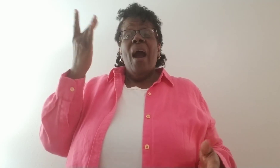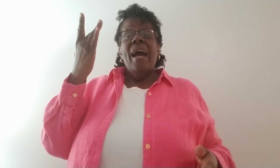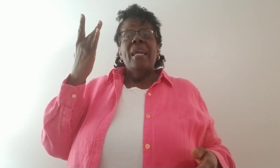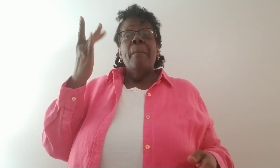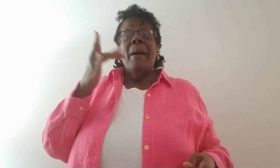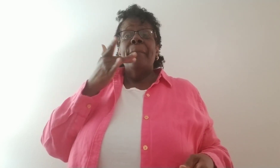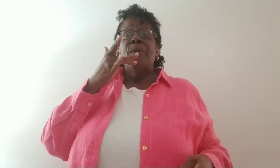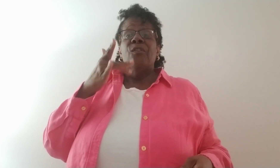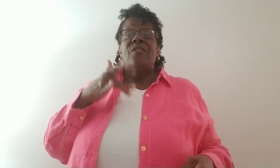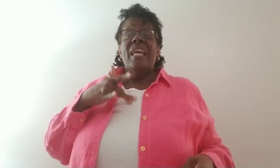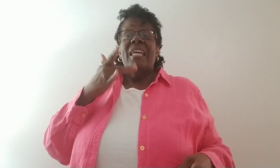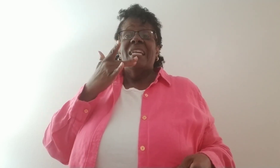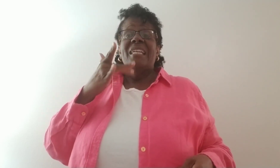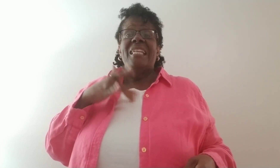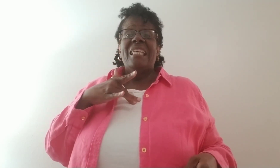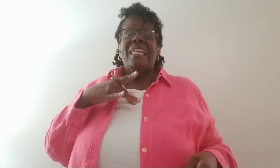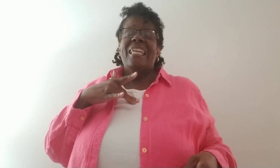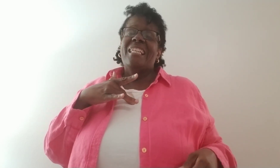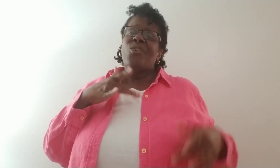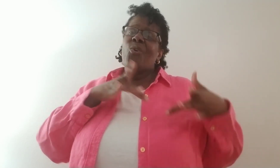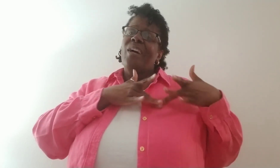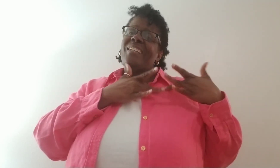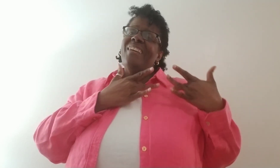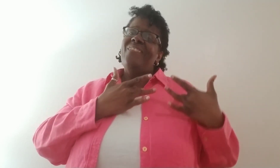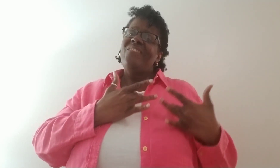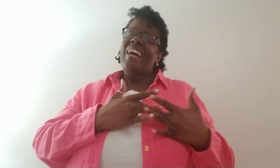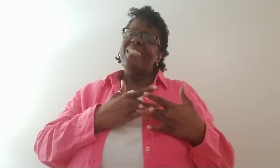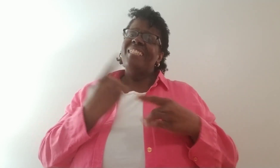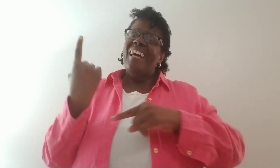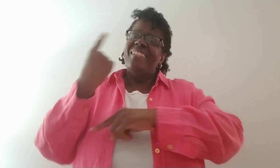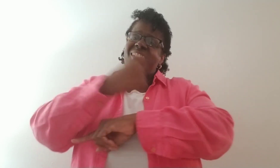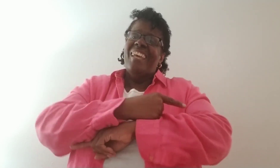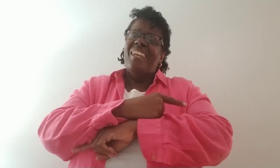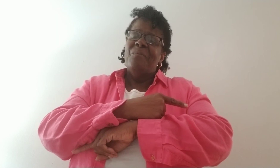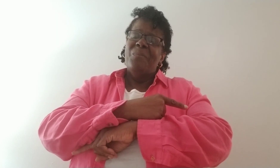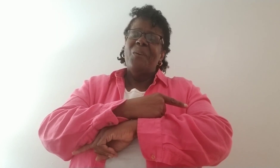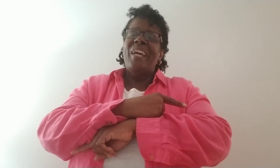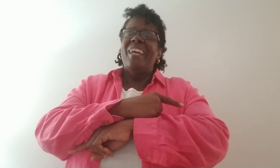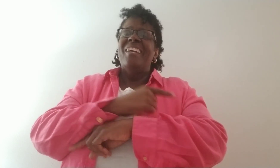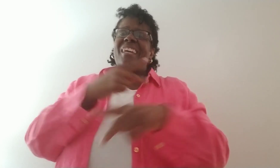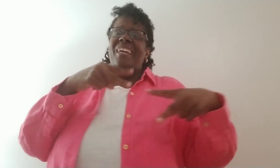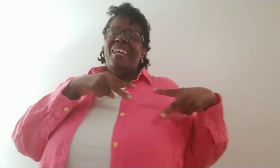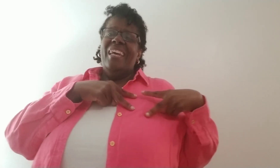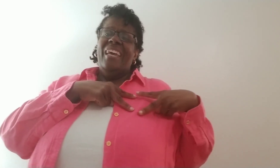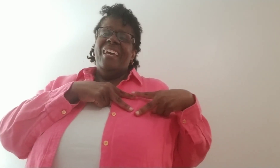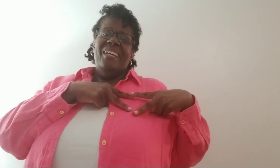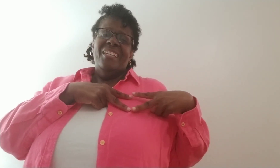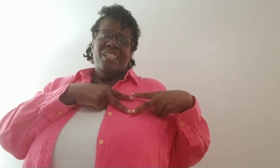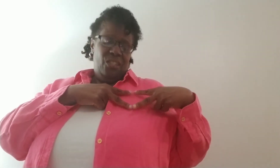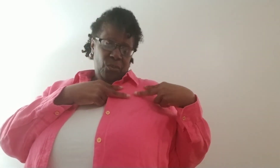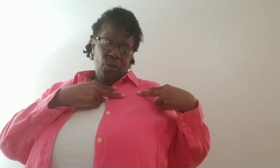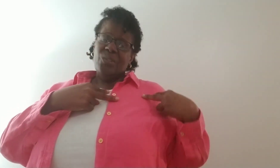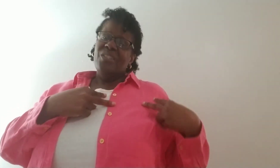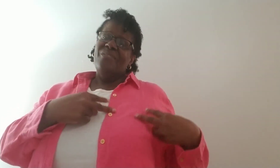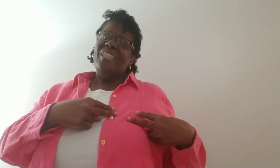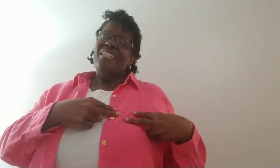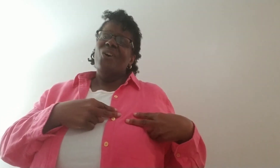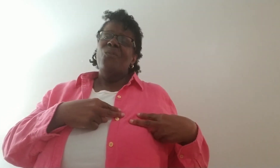Why? My birthday is on Valentine's Day, okay? And so those are the V's over the